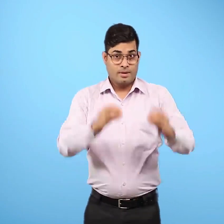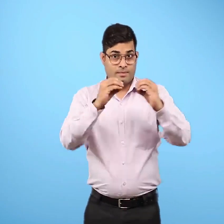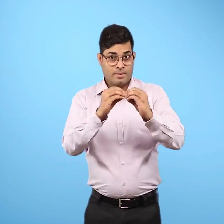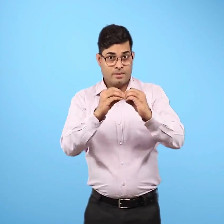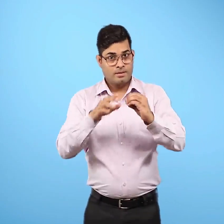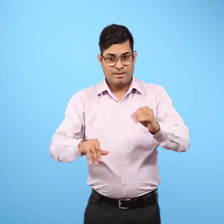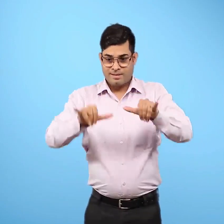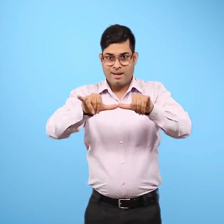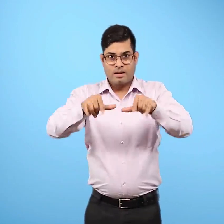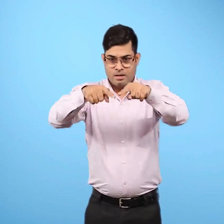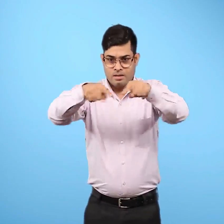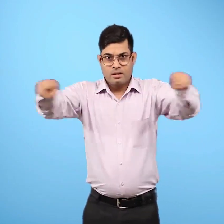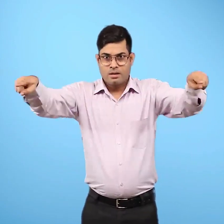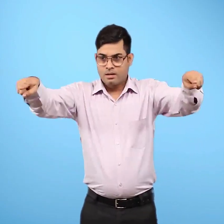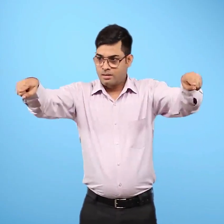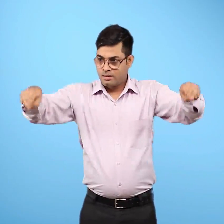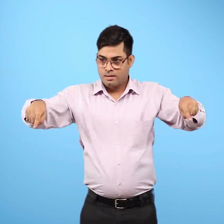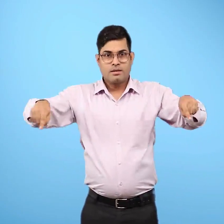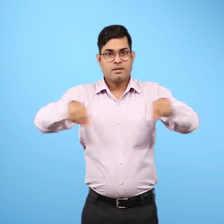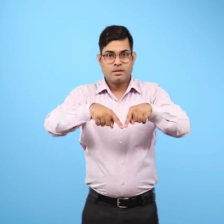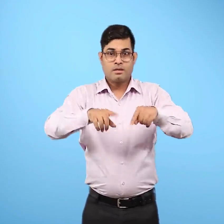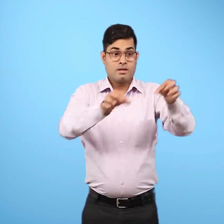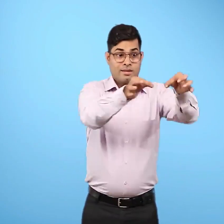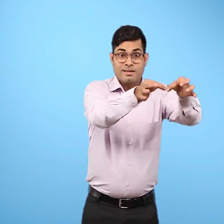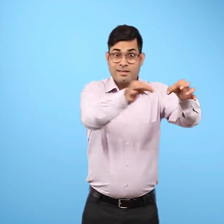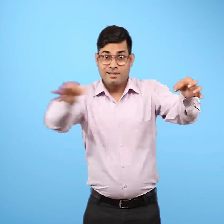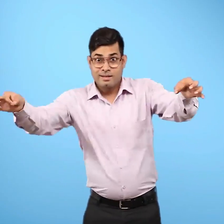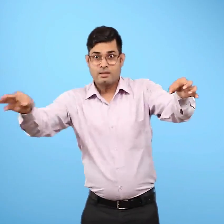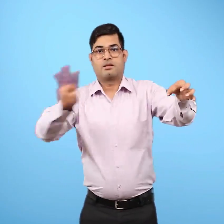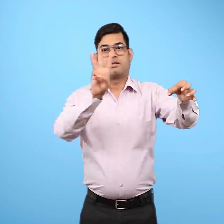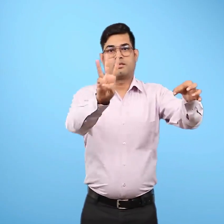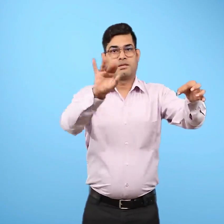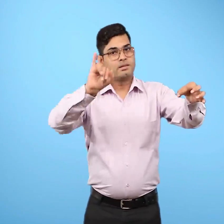Field B is 36 meters by 12 meters.